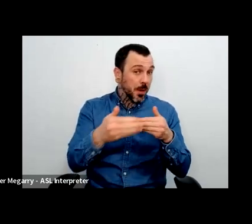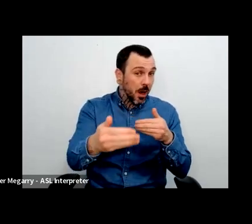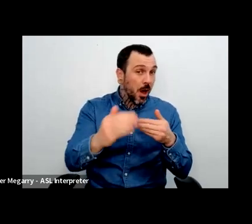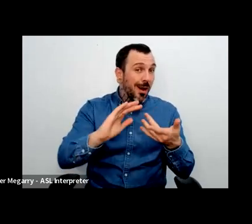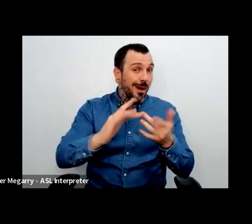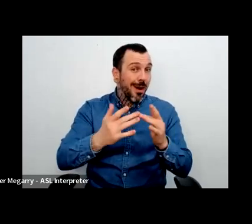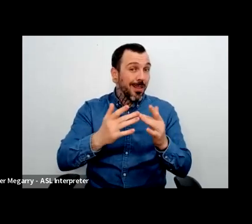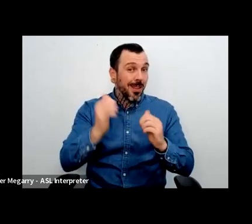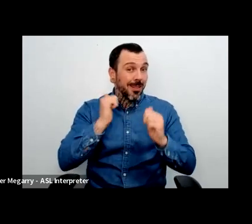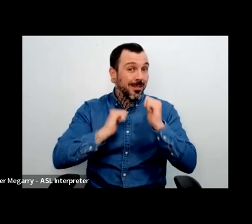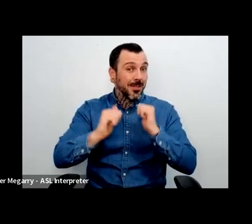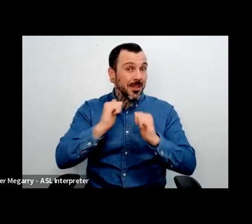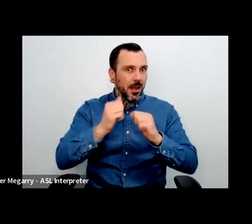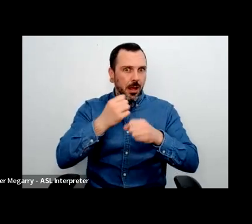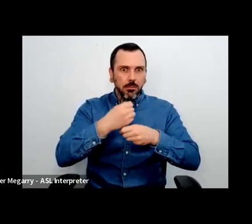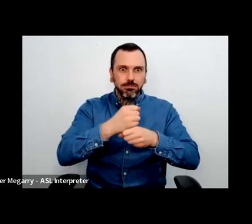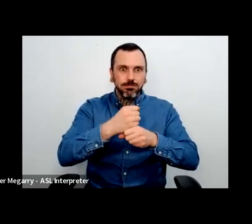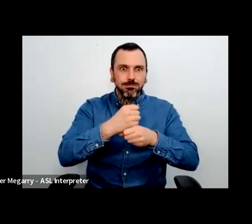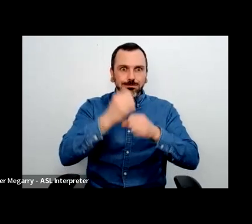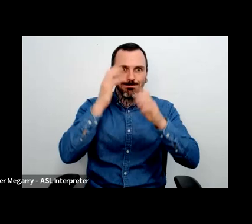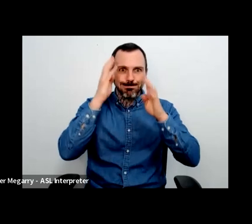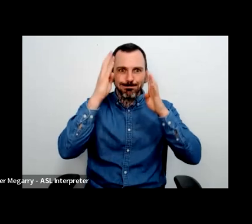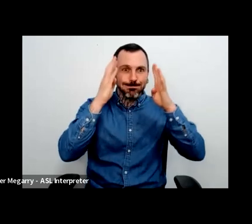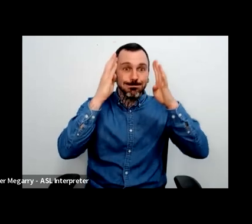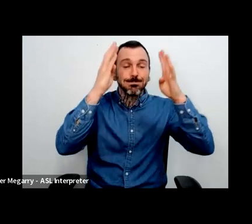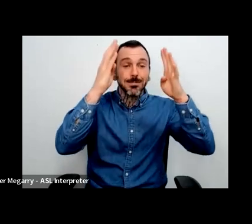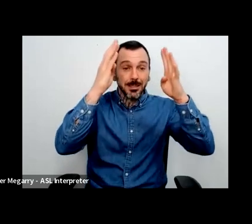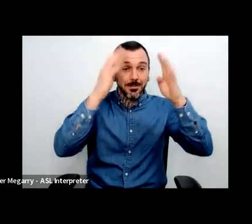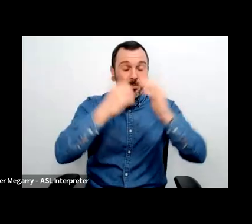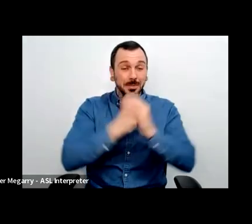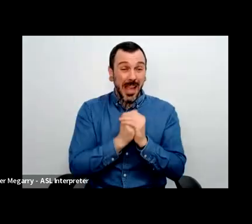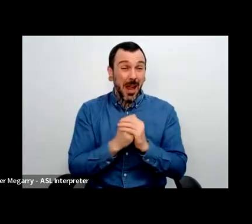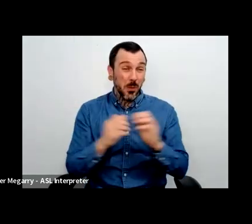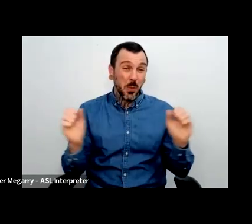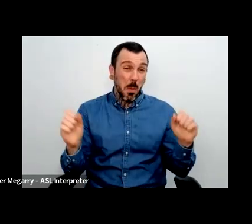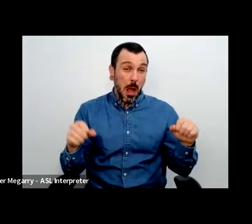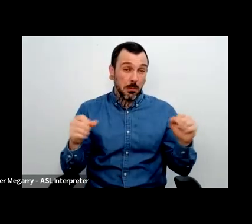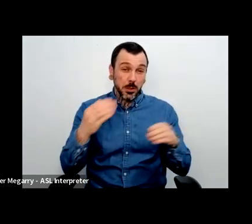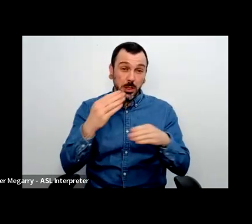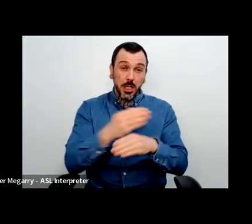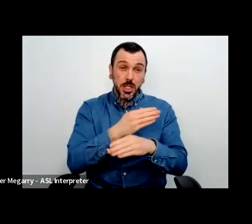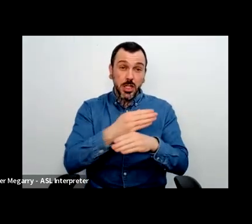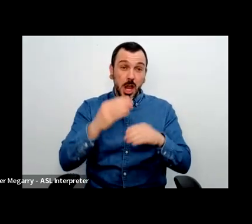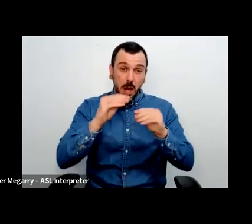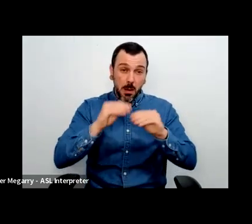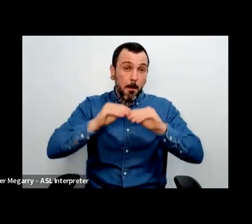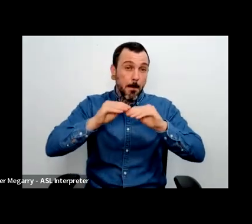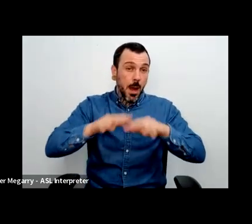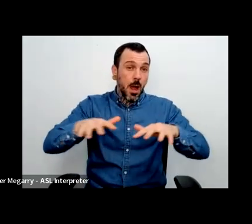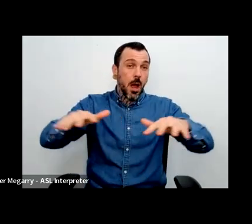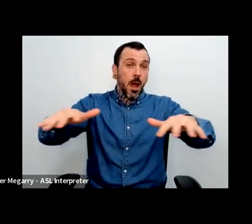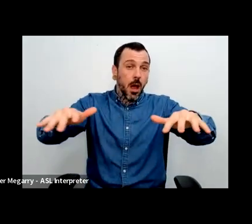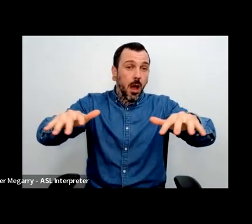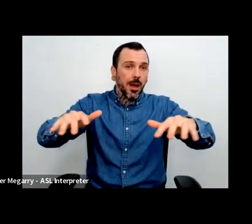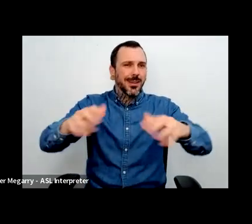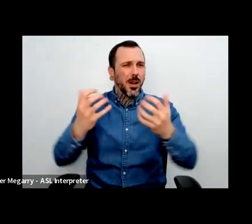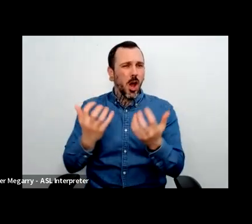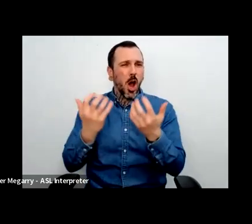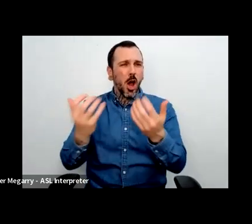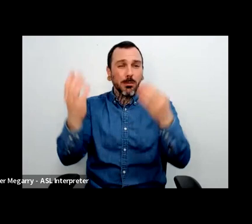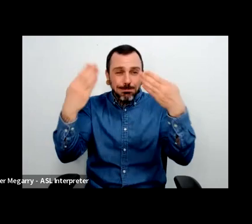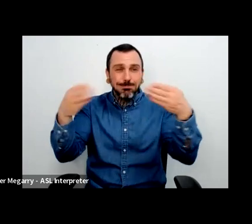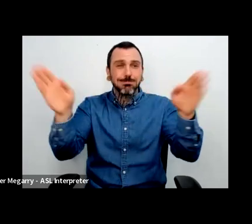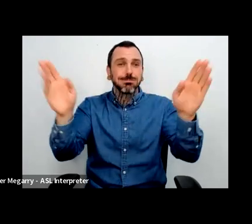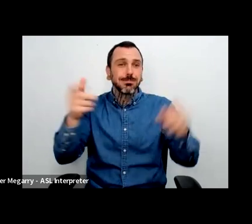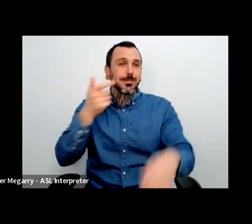dissemination, and we're able to share those works with broad audiences, possibly,